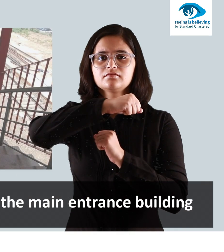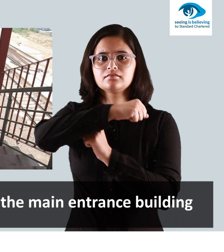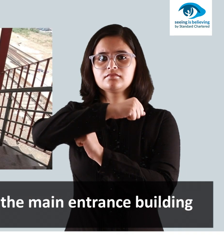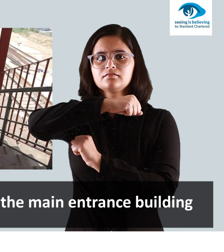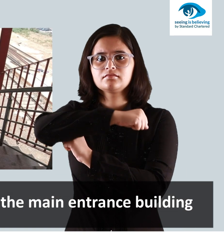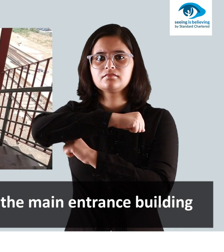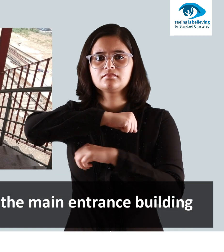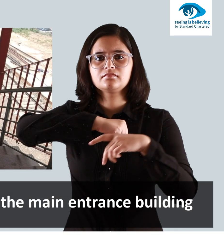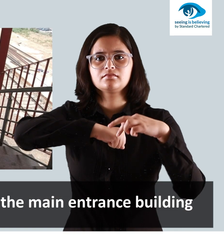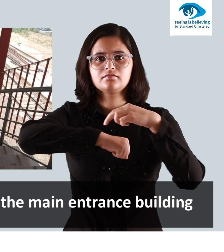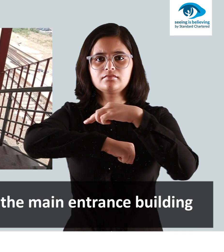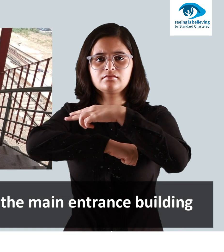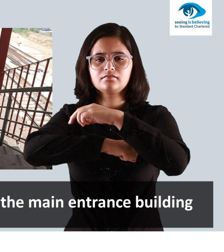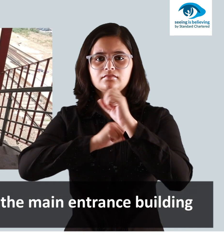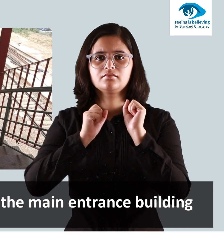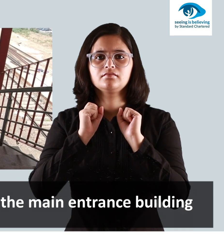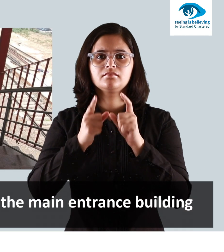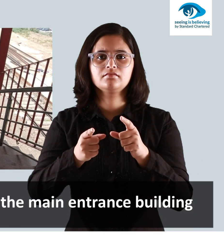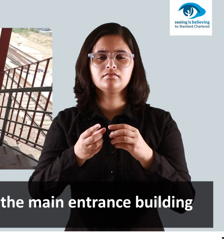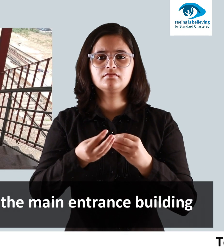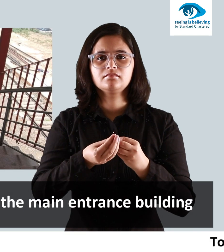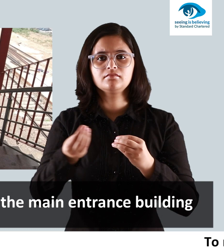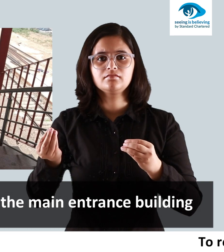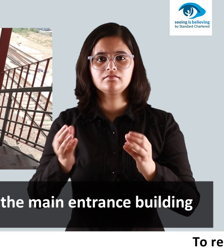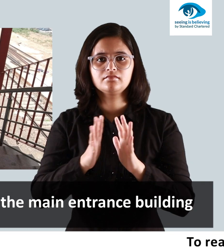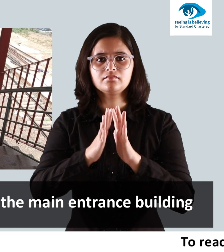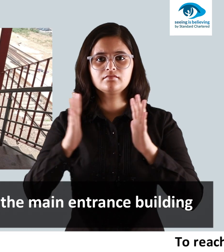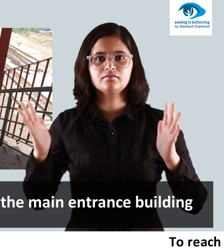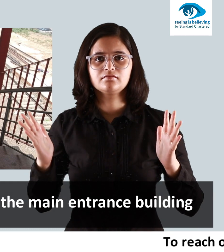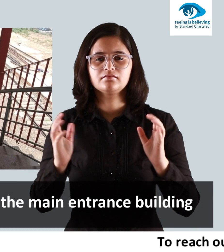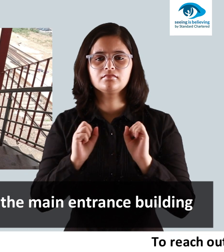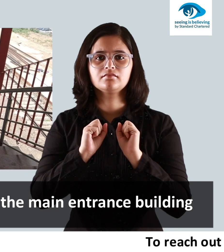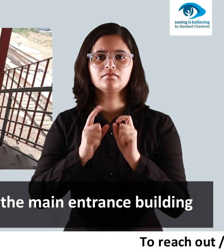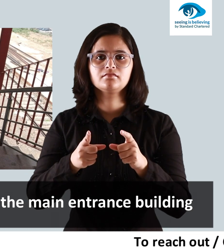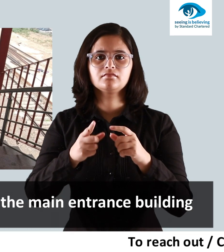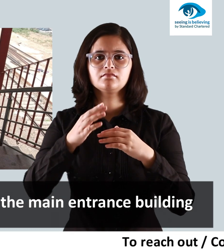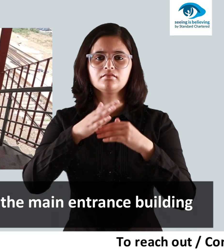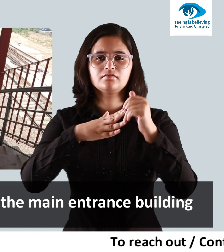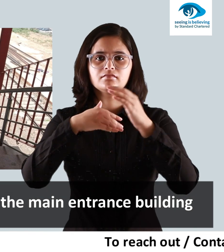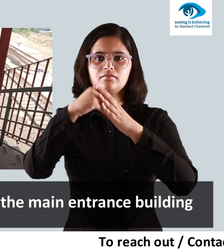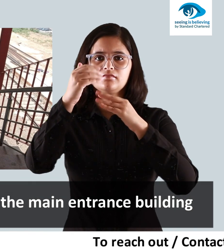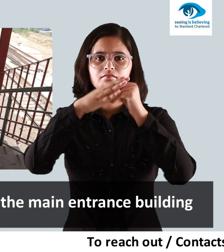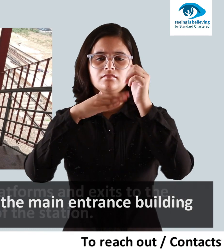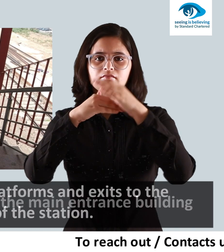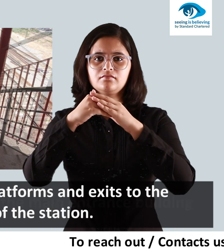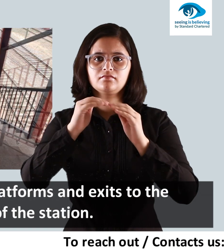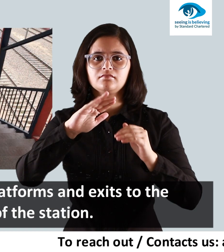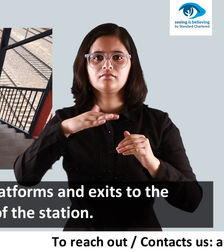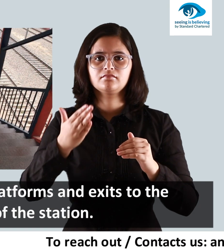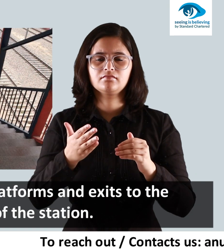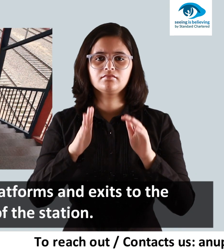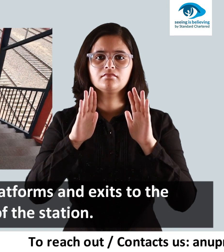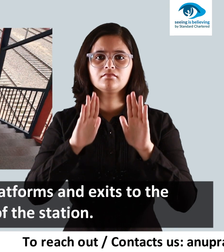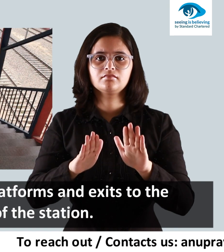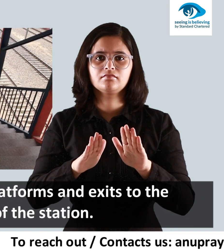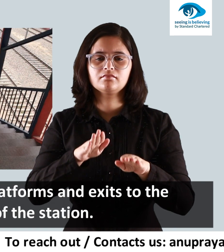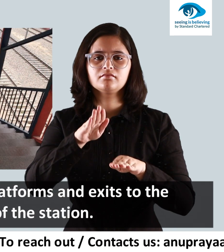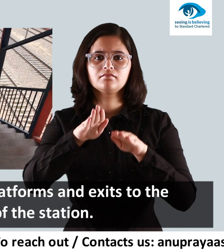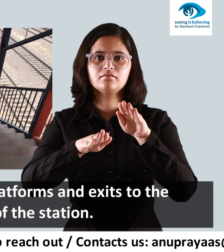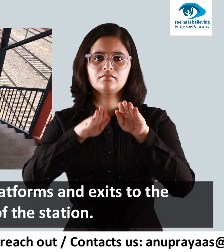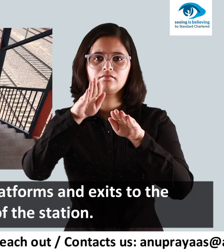Foot overbridge entry is near the main entrance building and has stairs to all the platforms